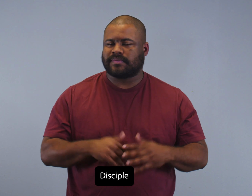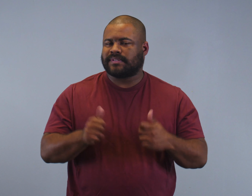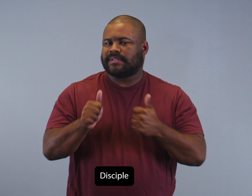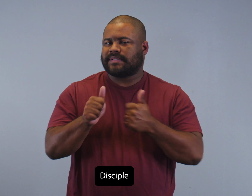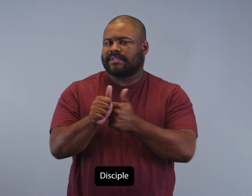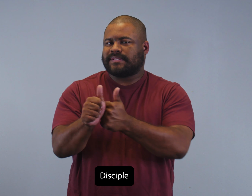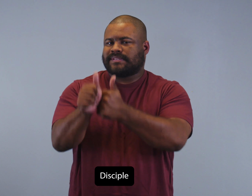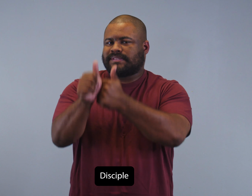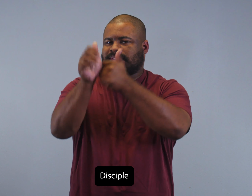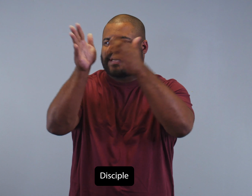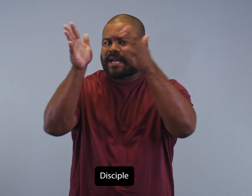Disciples,